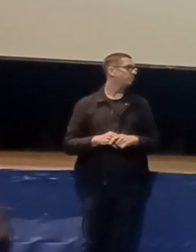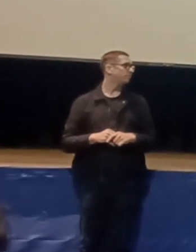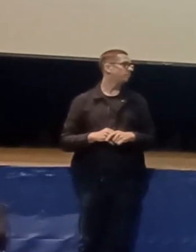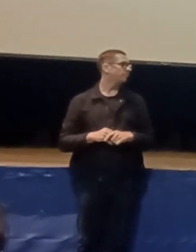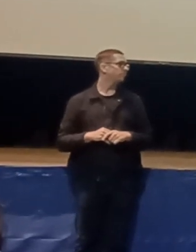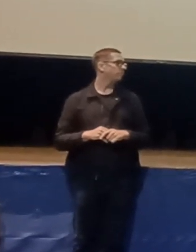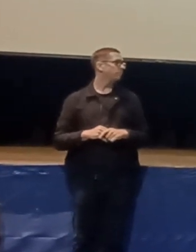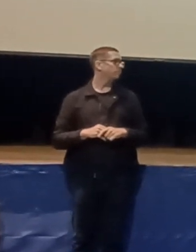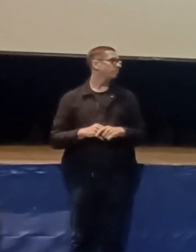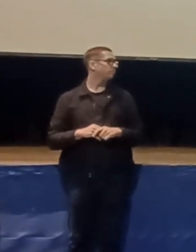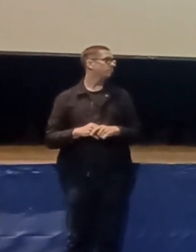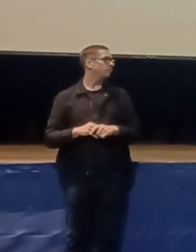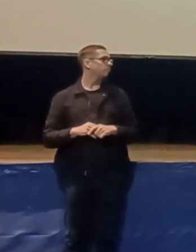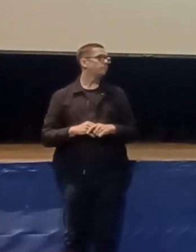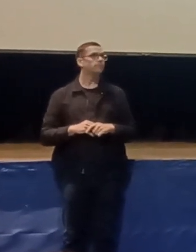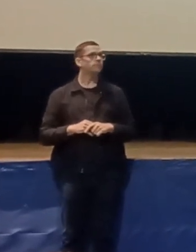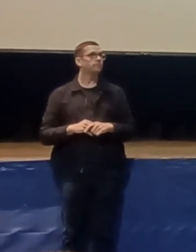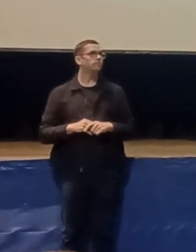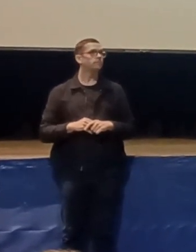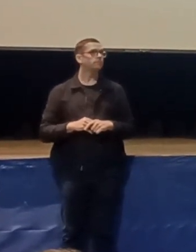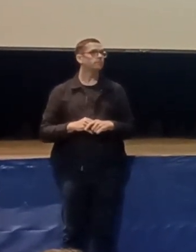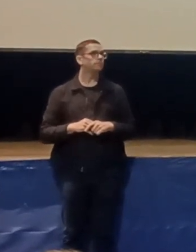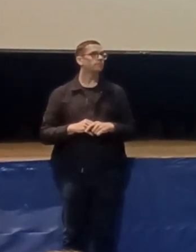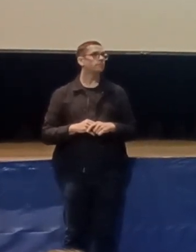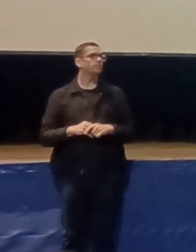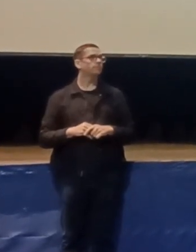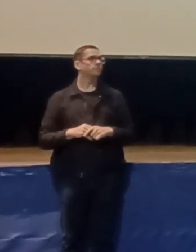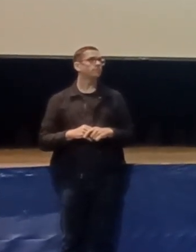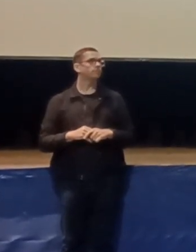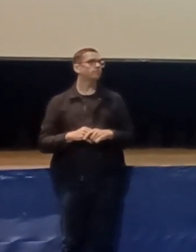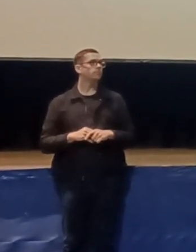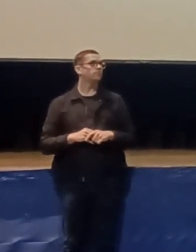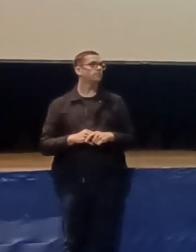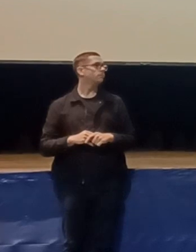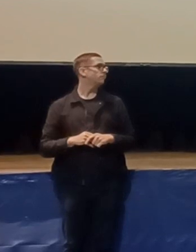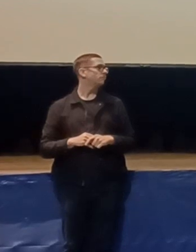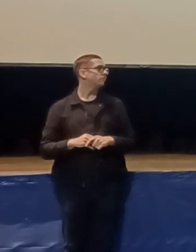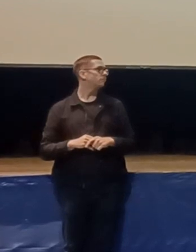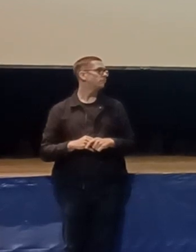Yeah. Do we have, is there one extra mic?